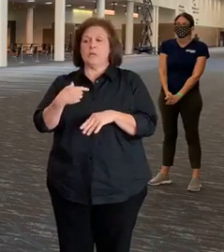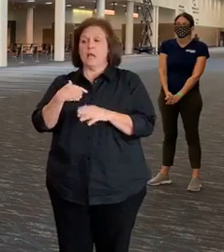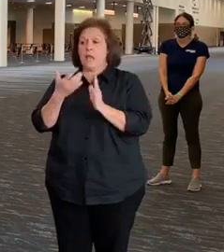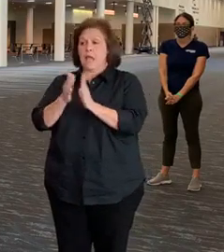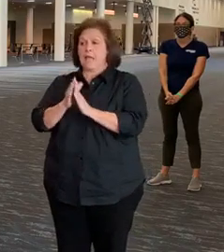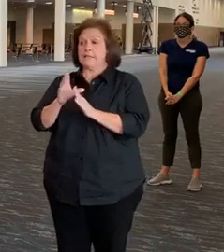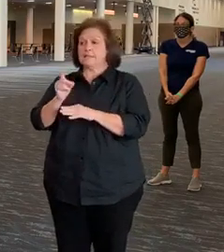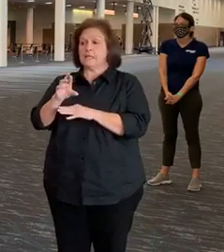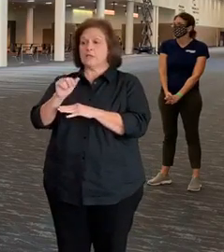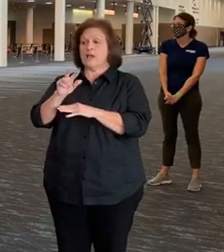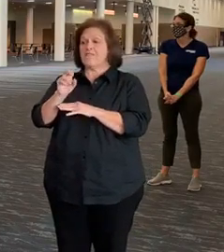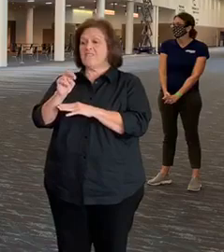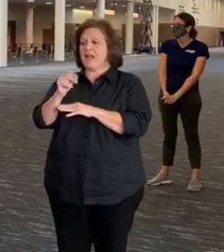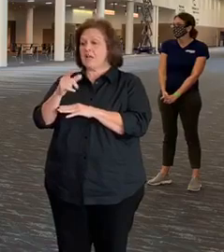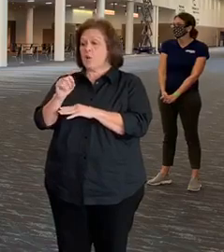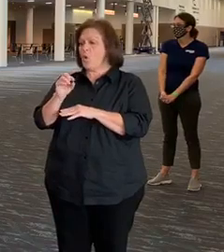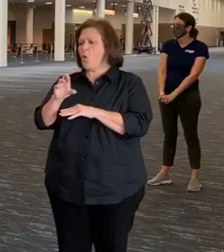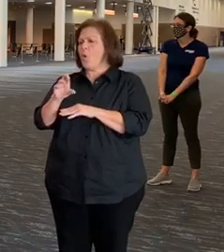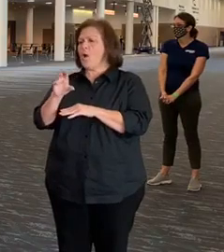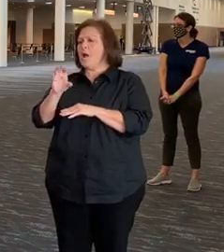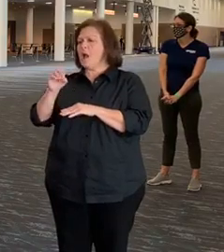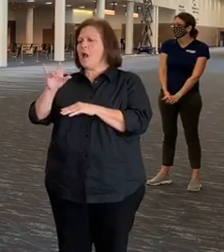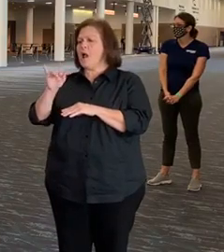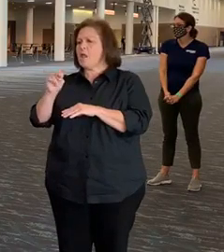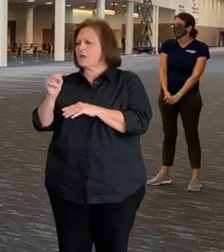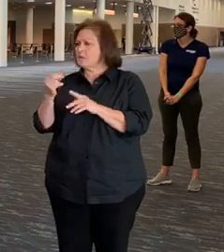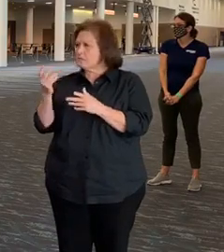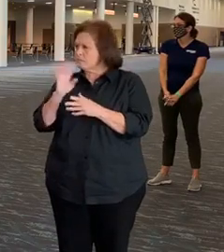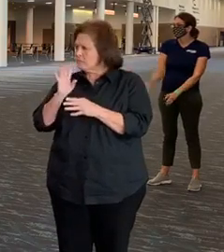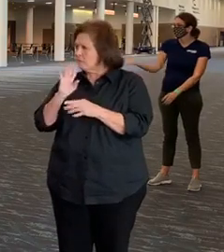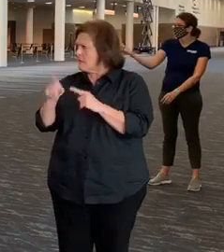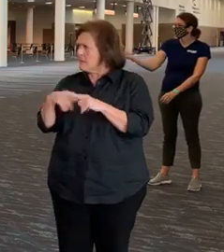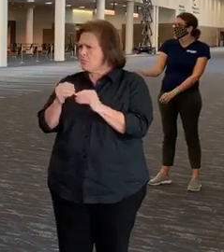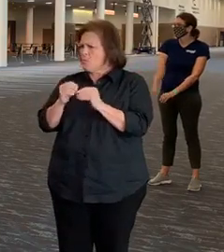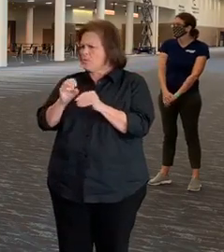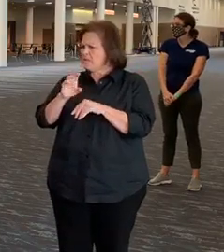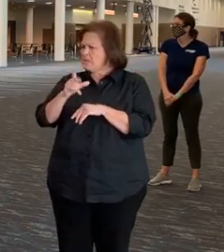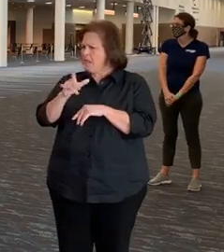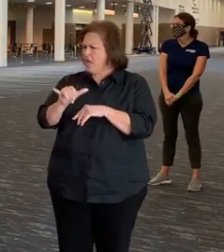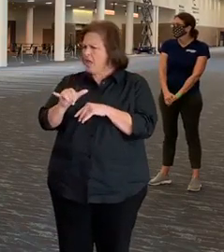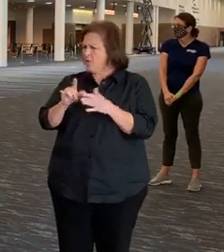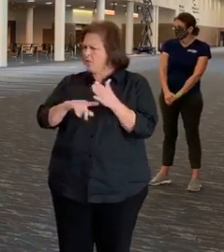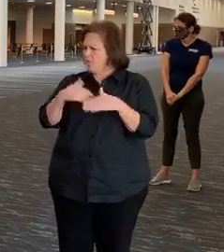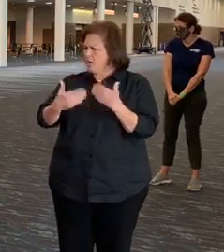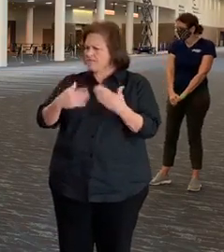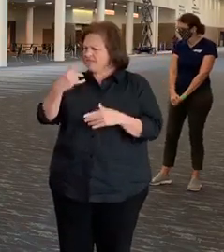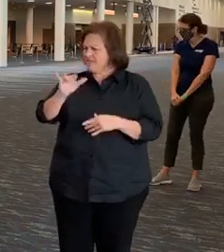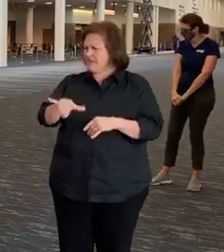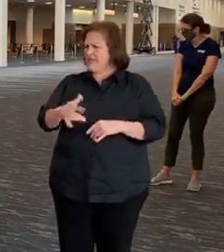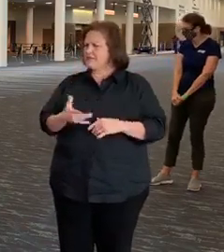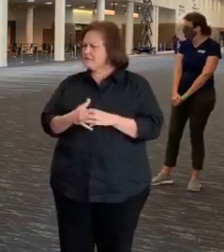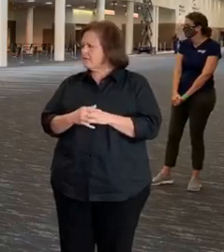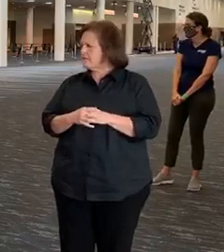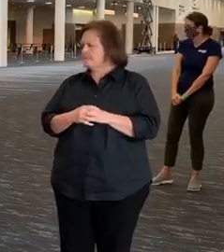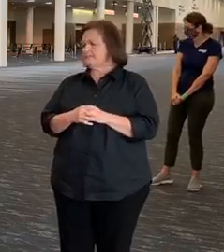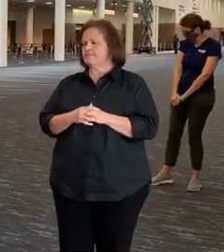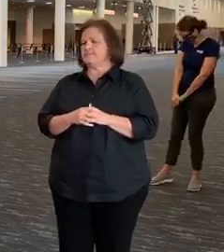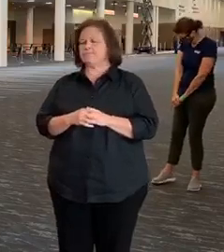ask Dr. Vagno or Colin, who may want to comment more on the supplies and the process of that. Yeah, thank